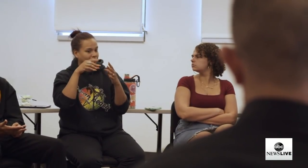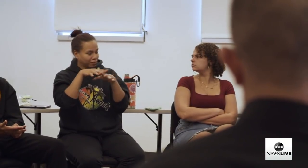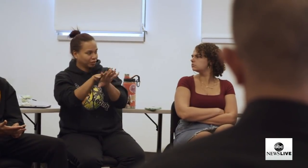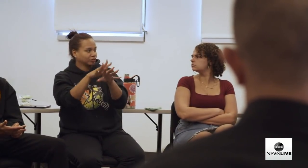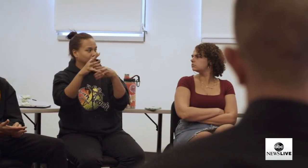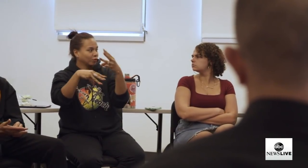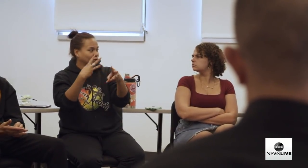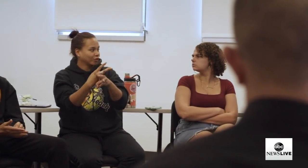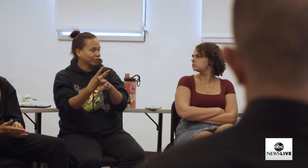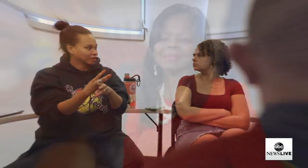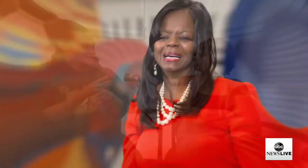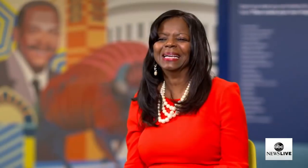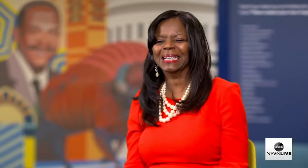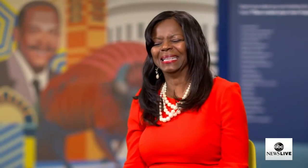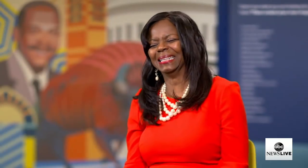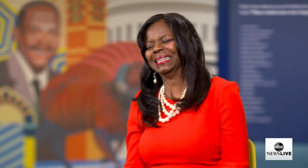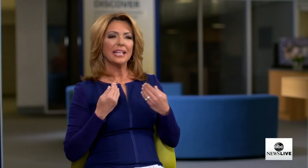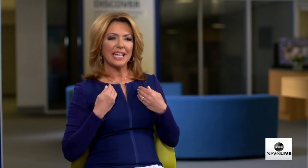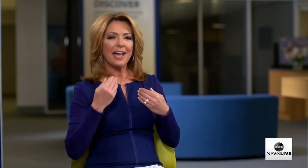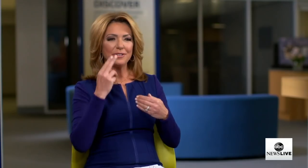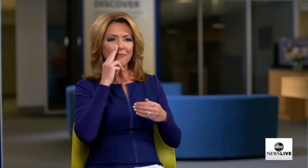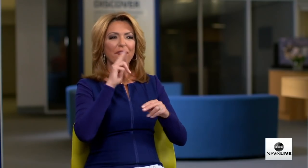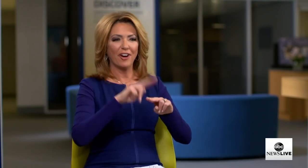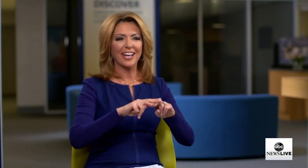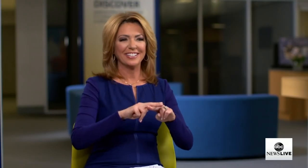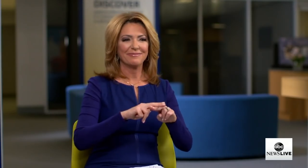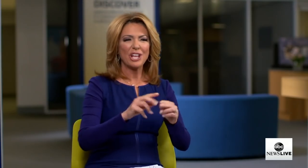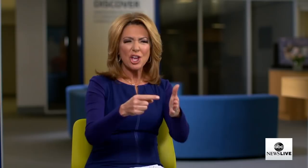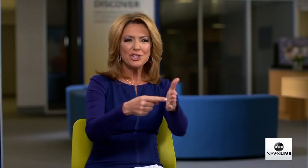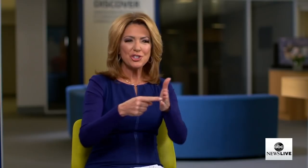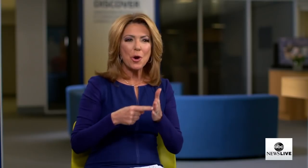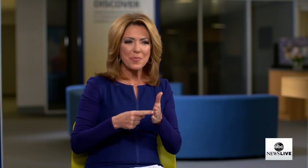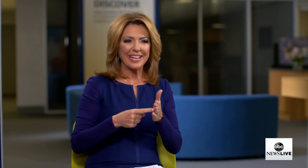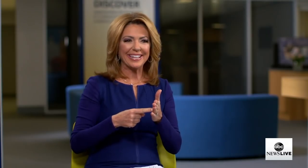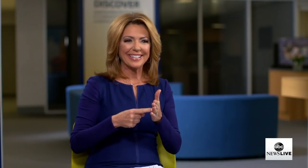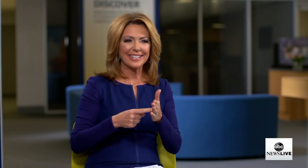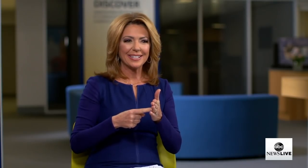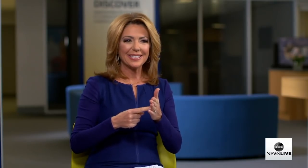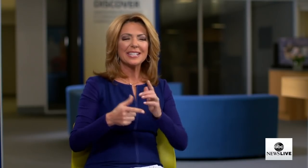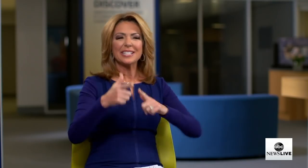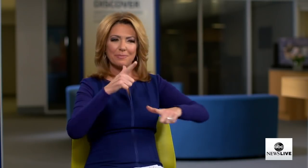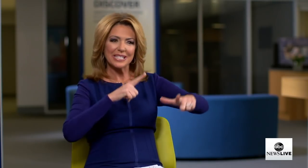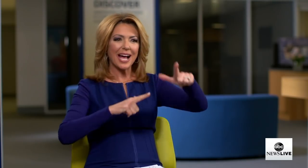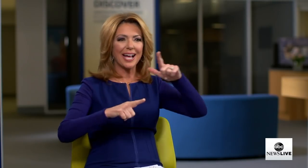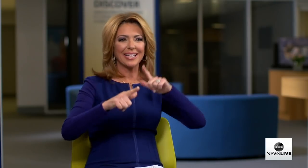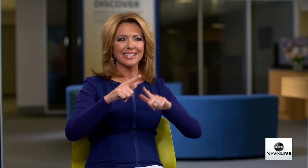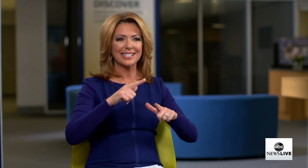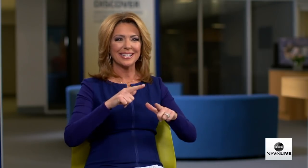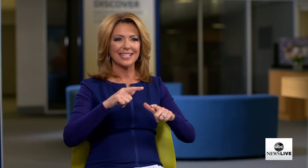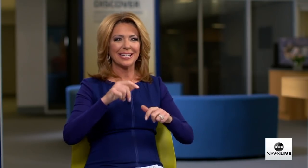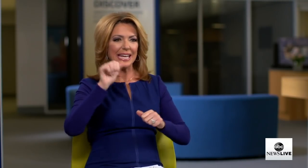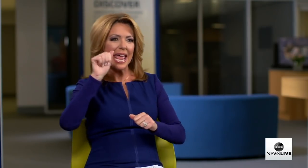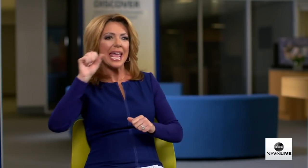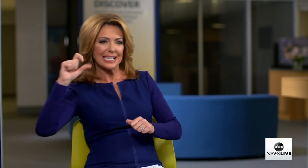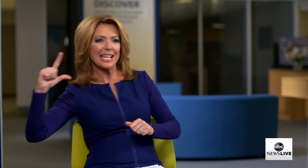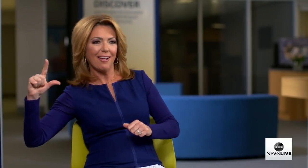Black Deaf Studies. Let's have some fun. Show me some signs in ASL